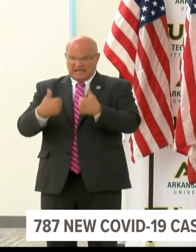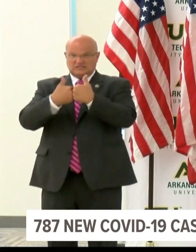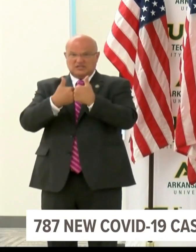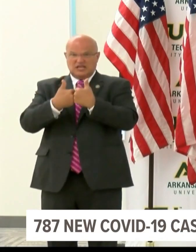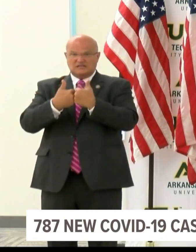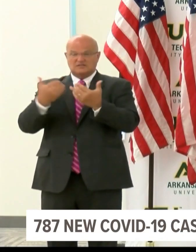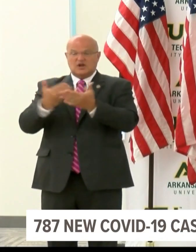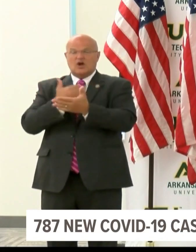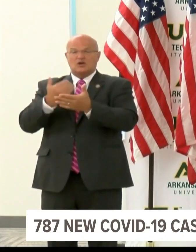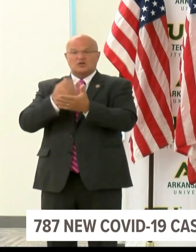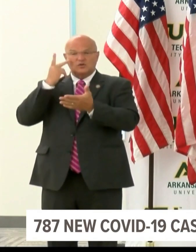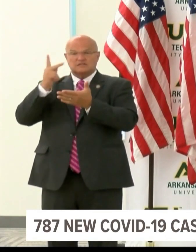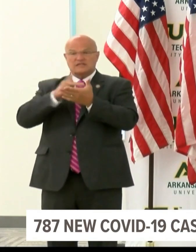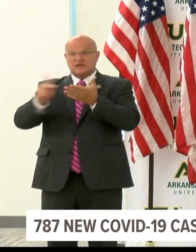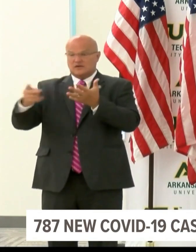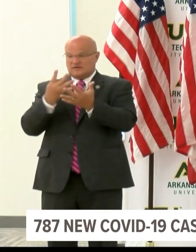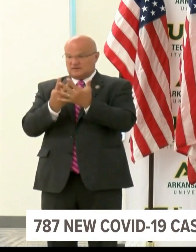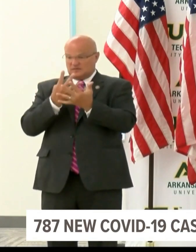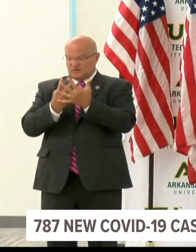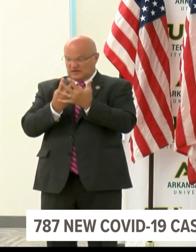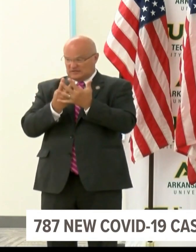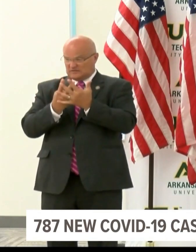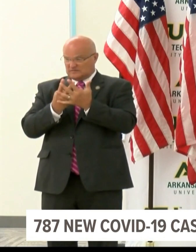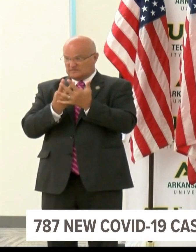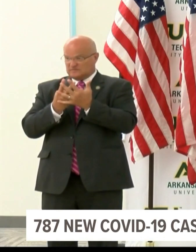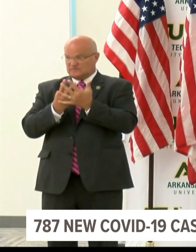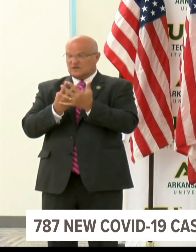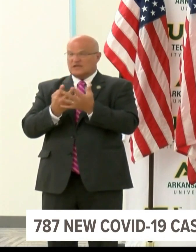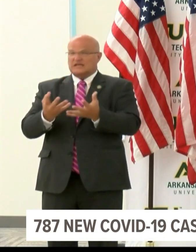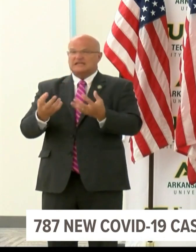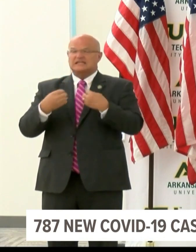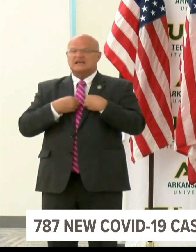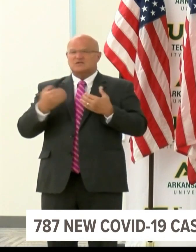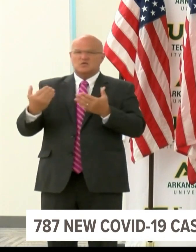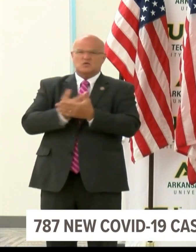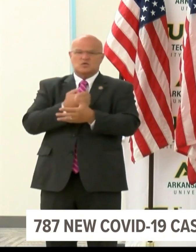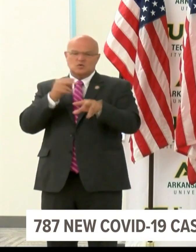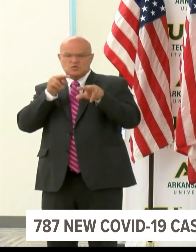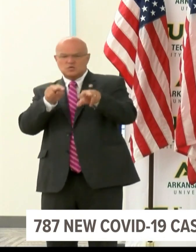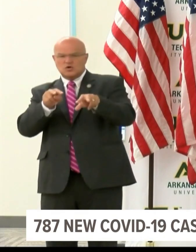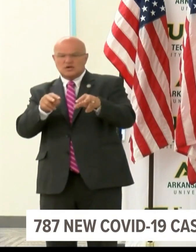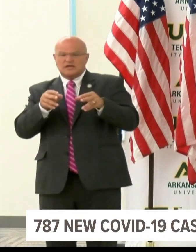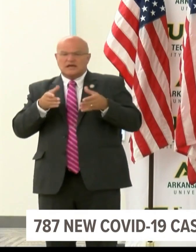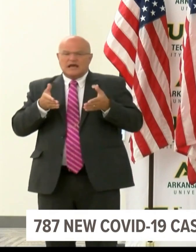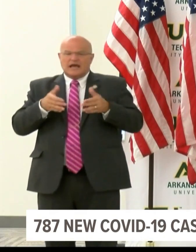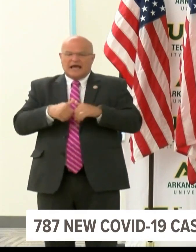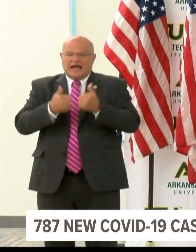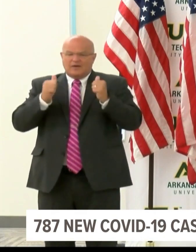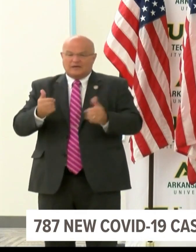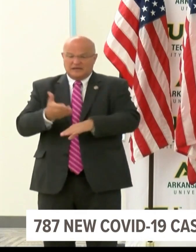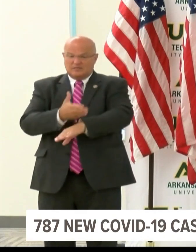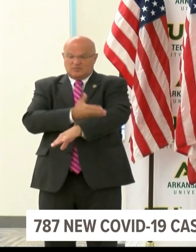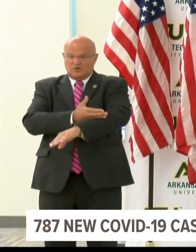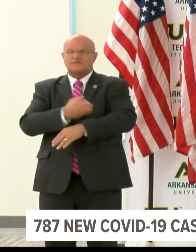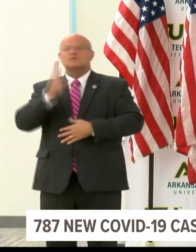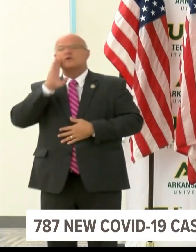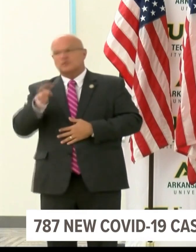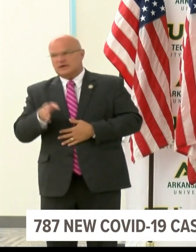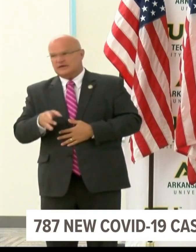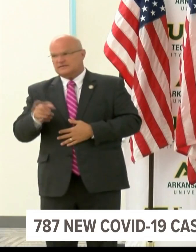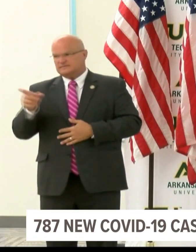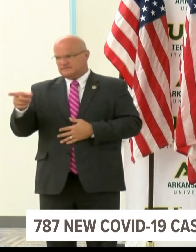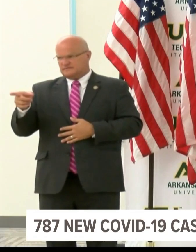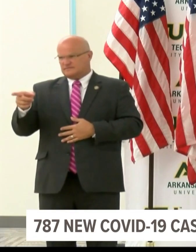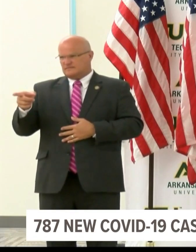our new Secretary of Corrections to give a fresh look at it, and if there's ways that we can improve it, we will. And of